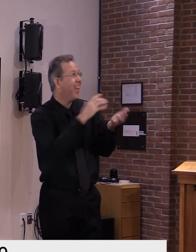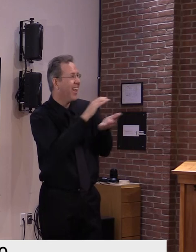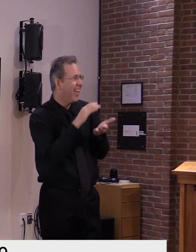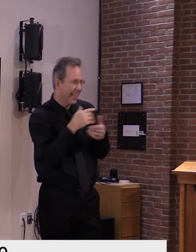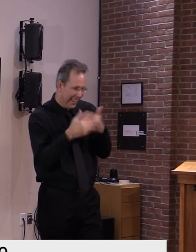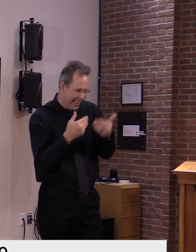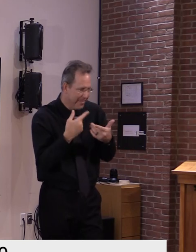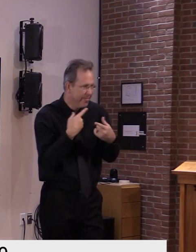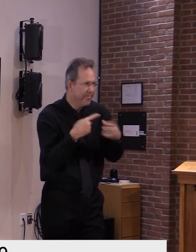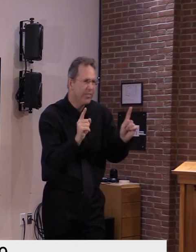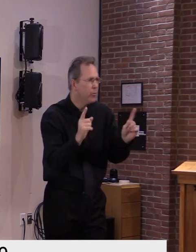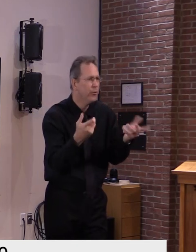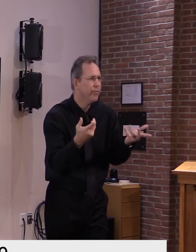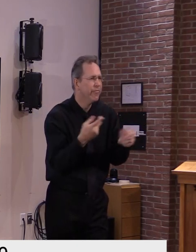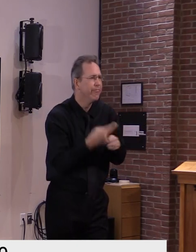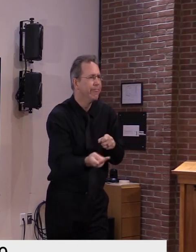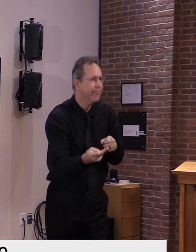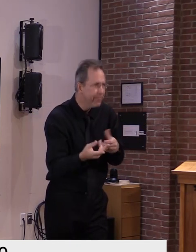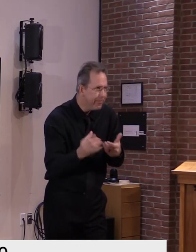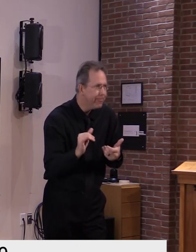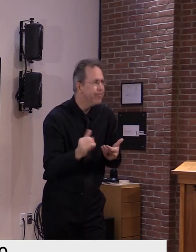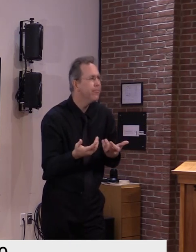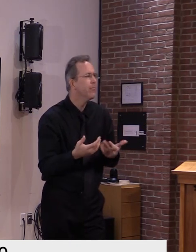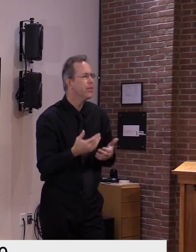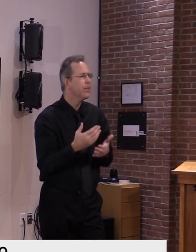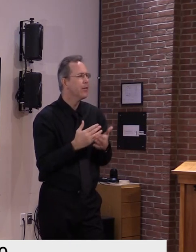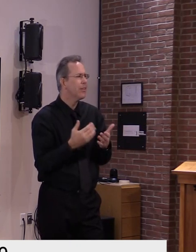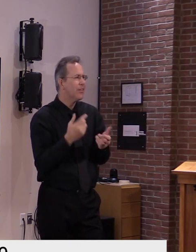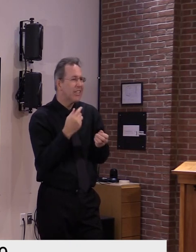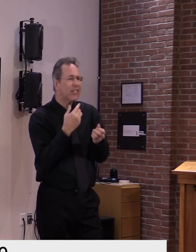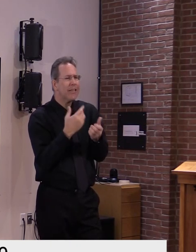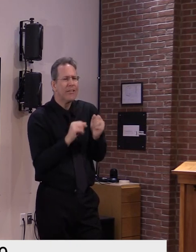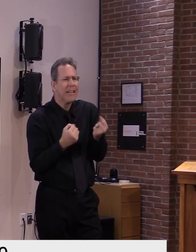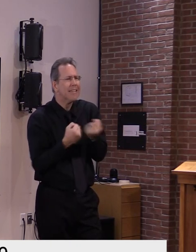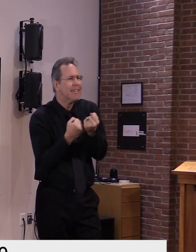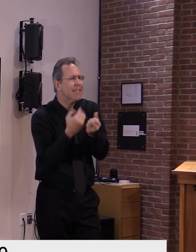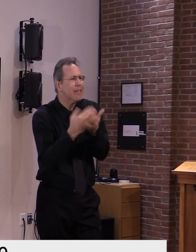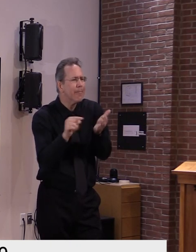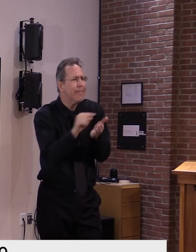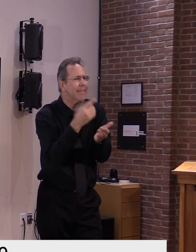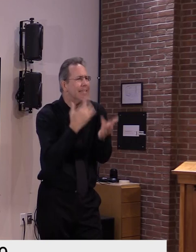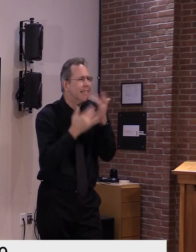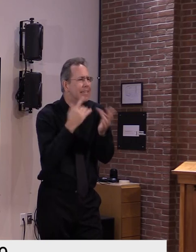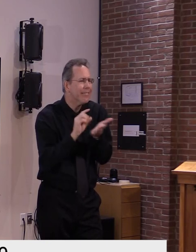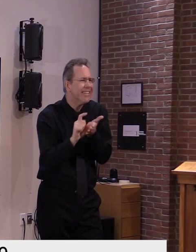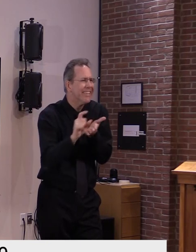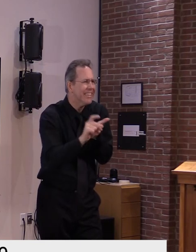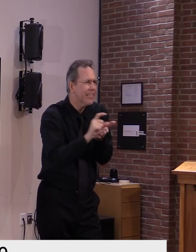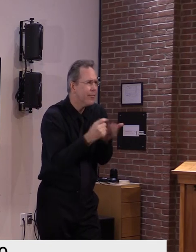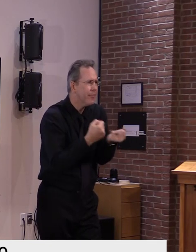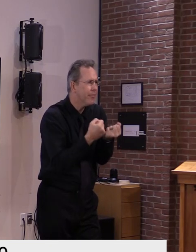with those dollars. I don't think in one sense, eliminating the